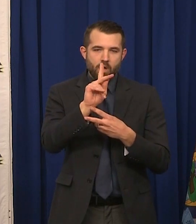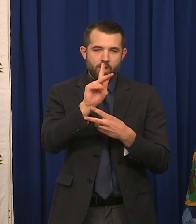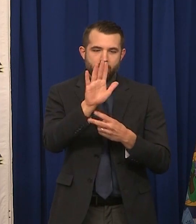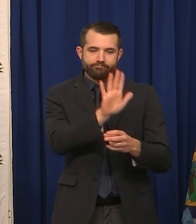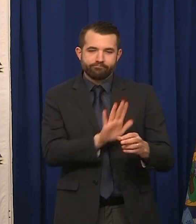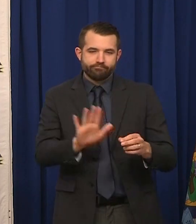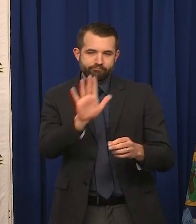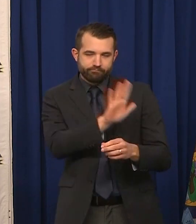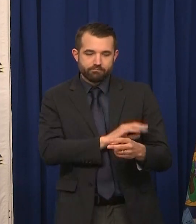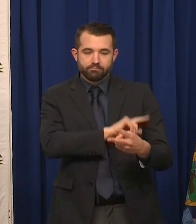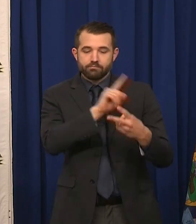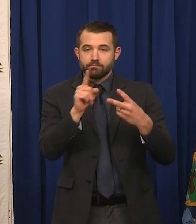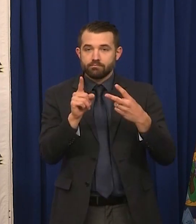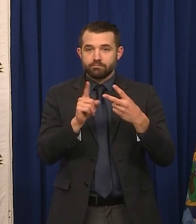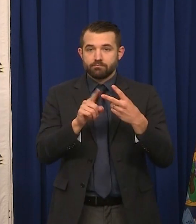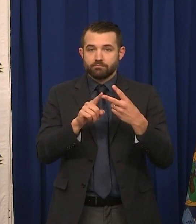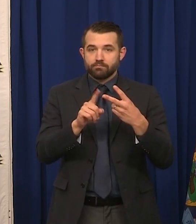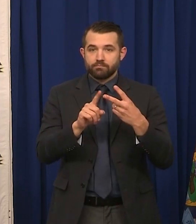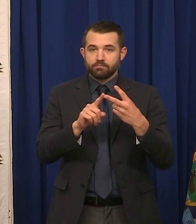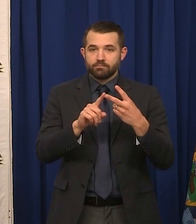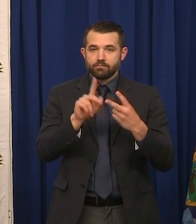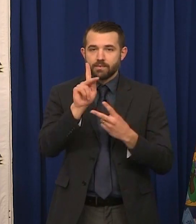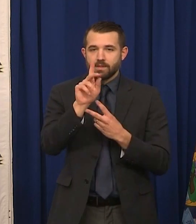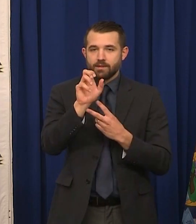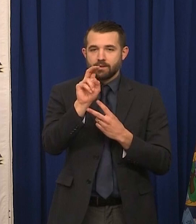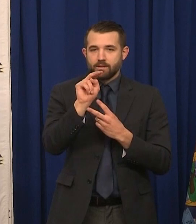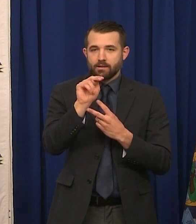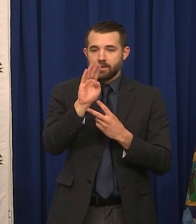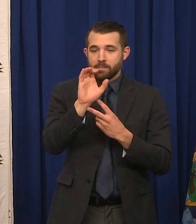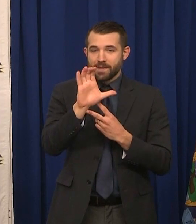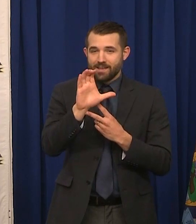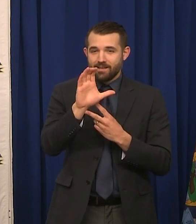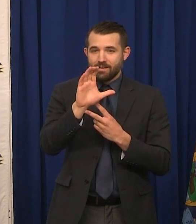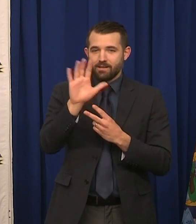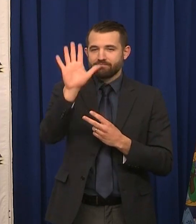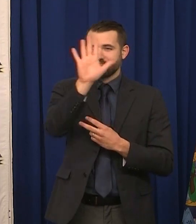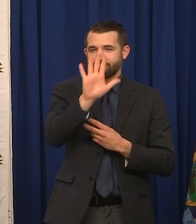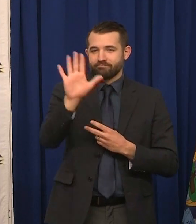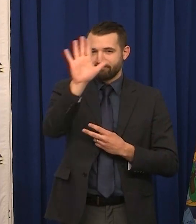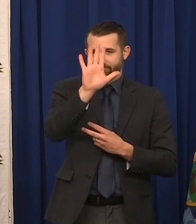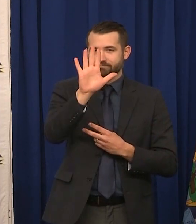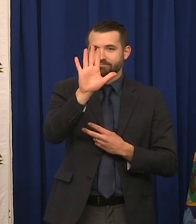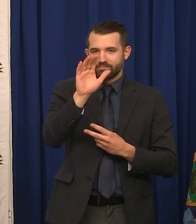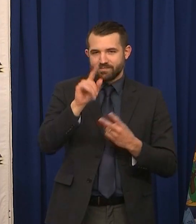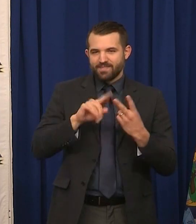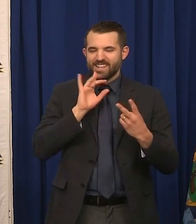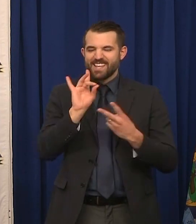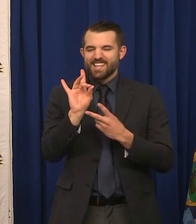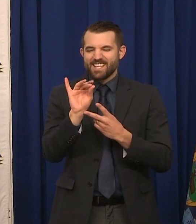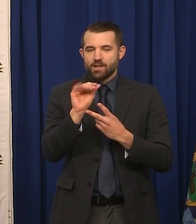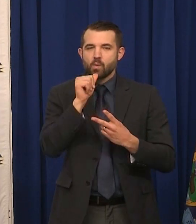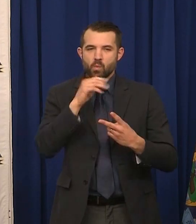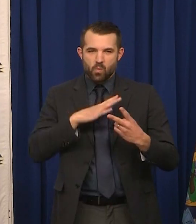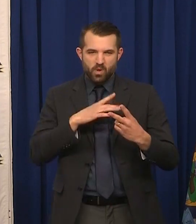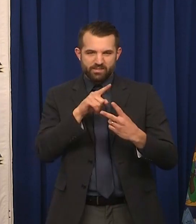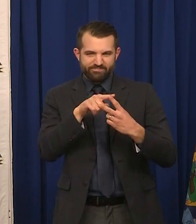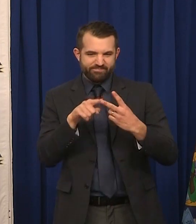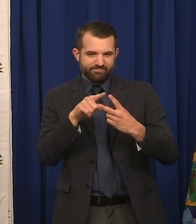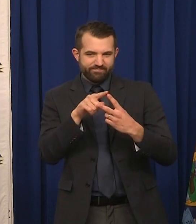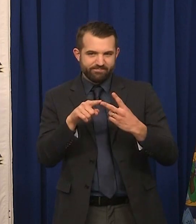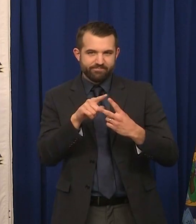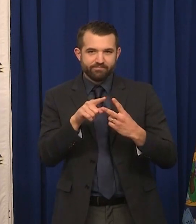in her 80s from Kennebec County. Both individuals were in the hospital at the time of their